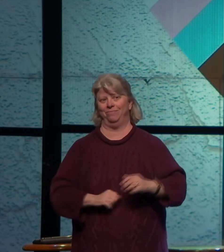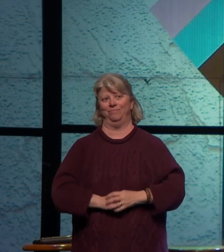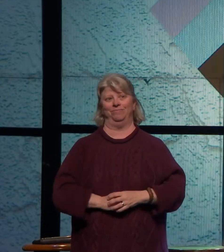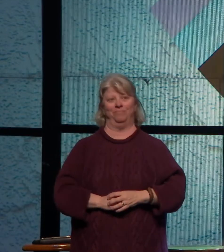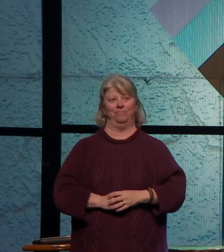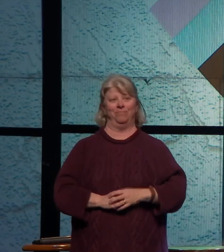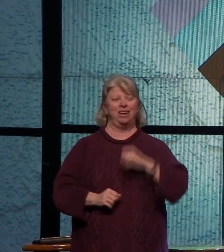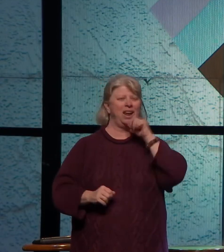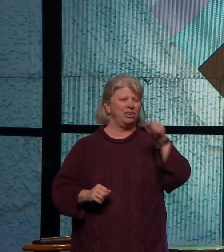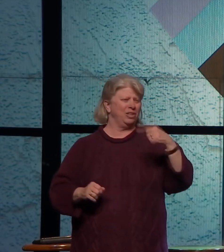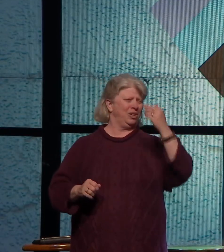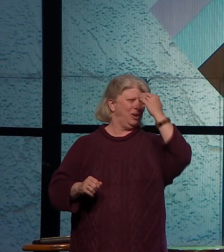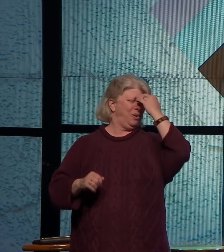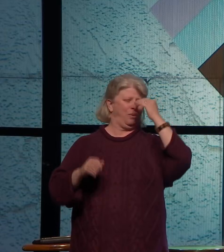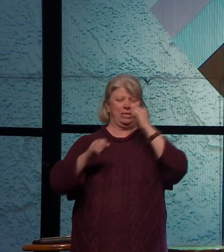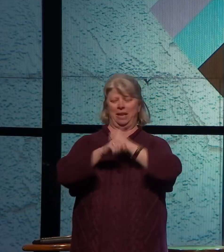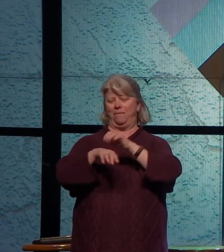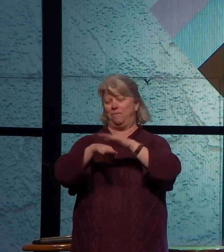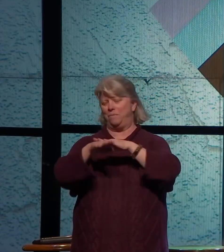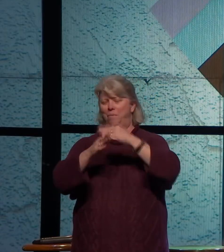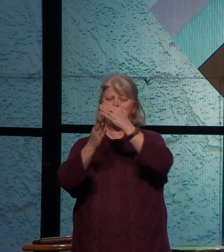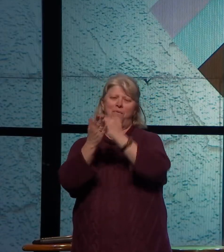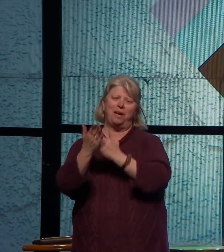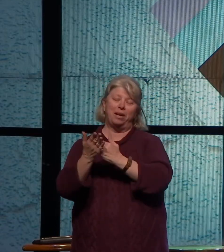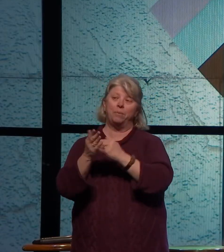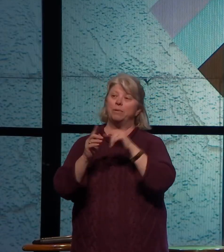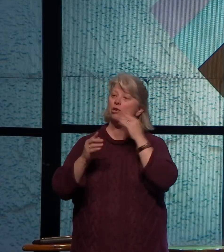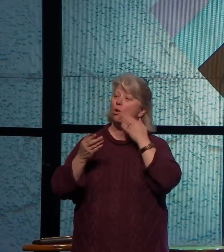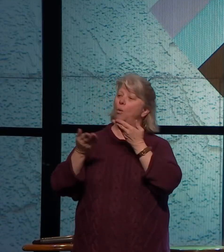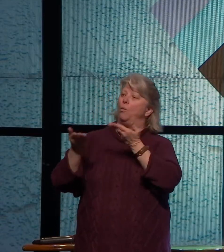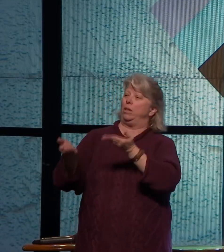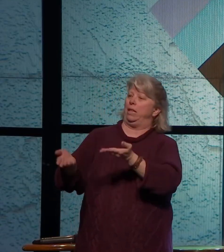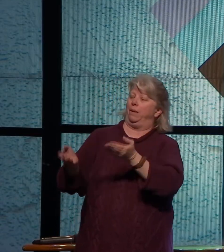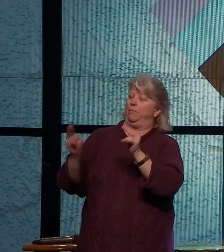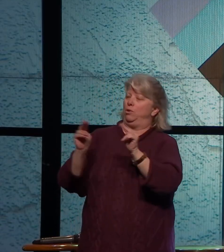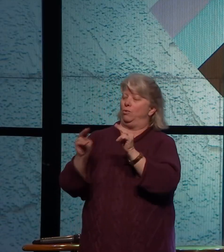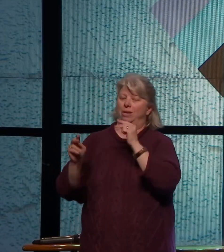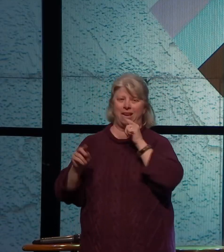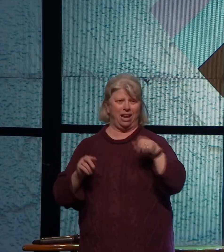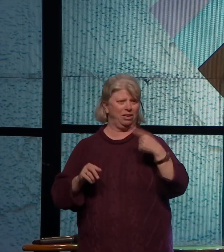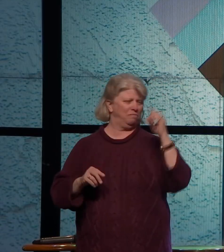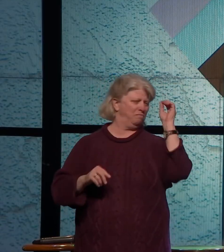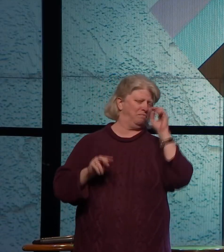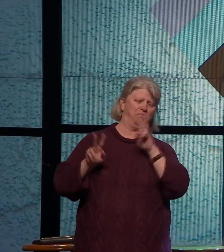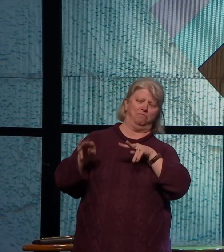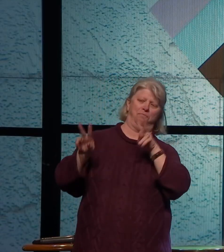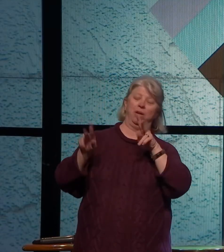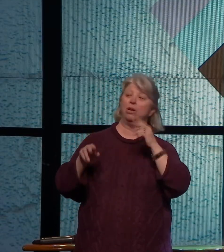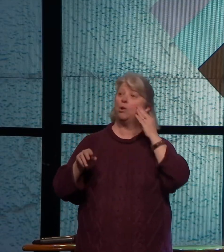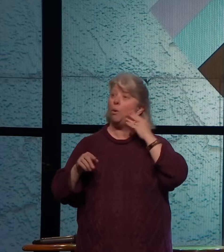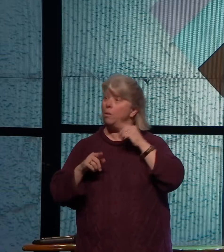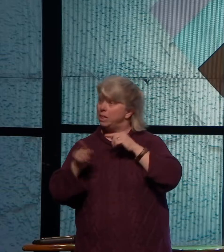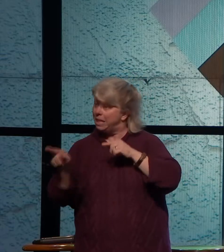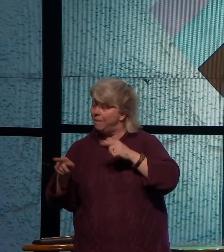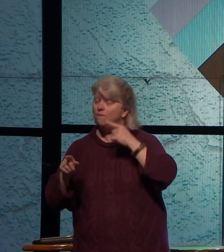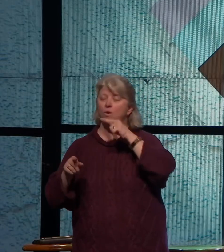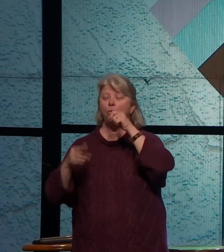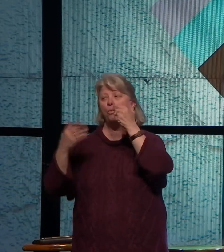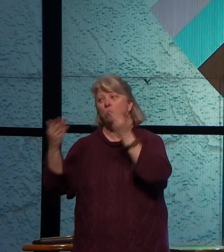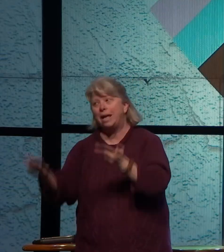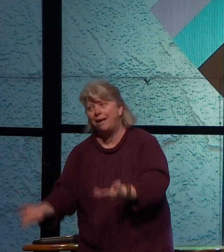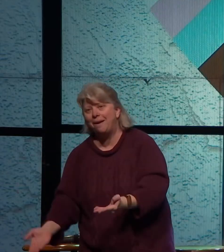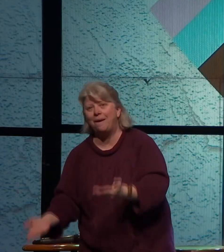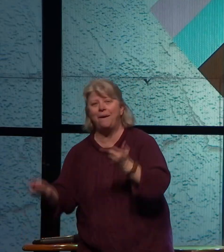And it's not just knowing the stats and facts, but it's knowing a person objectively, not subjectively. It's knowing them for who they